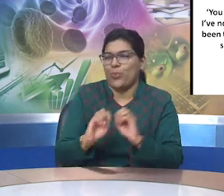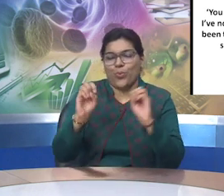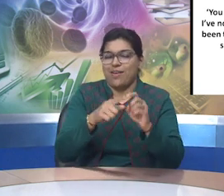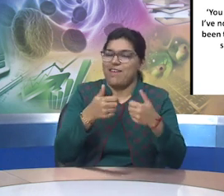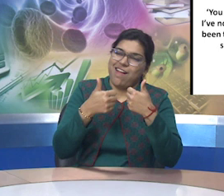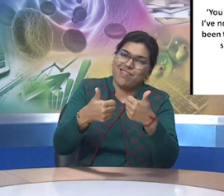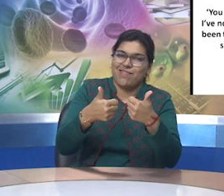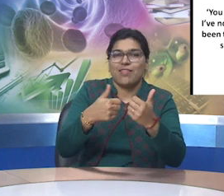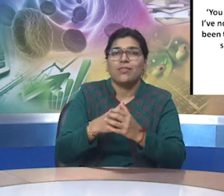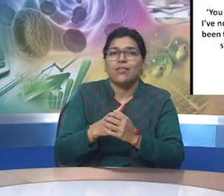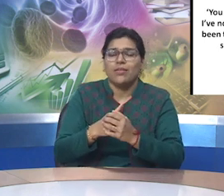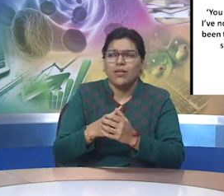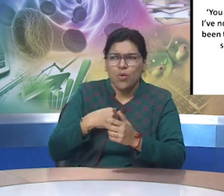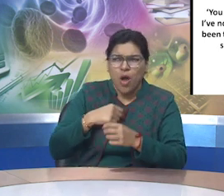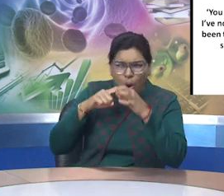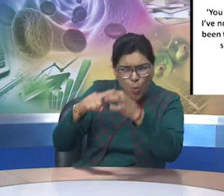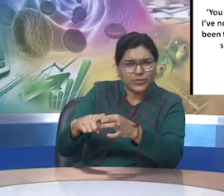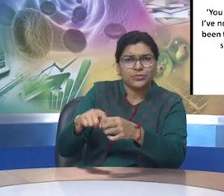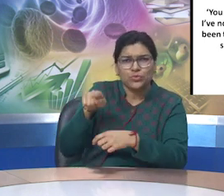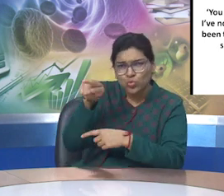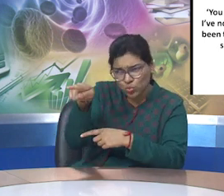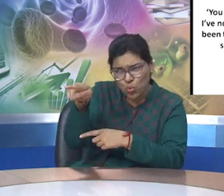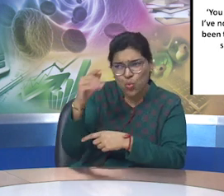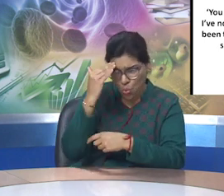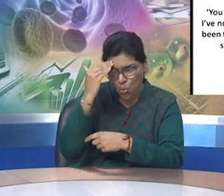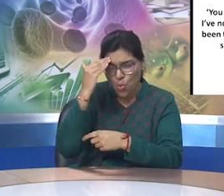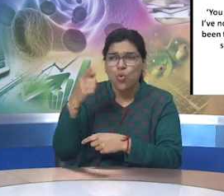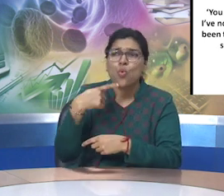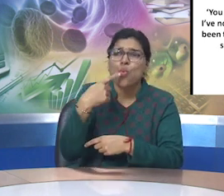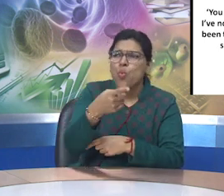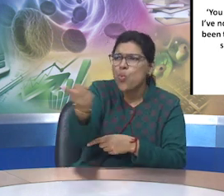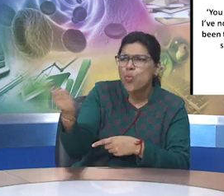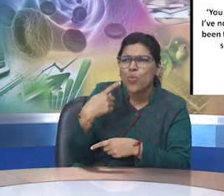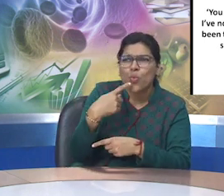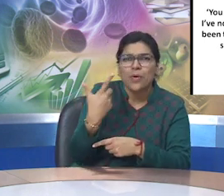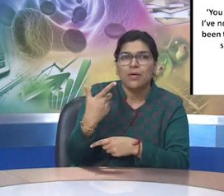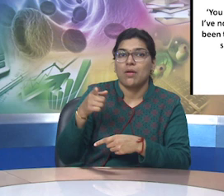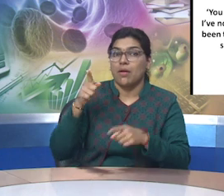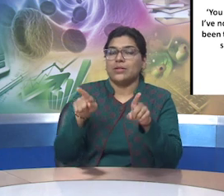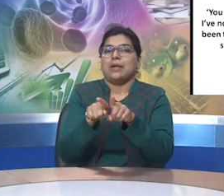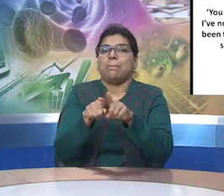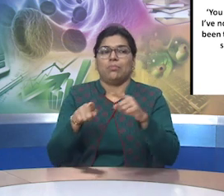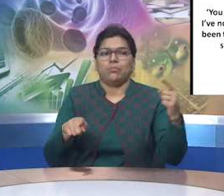But I'm not able to find this. Are you sure you know who are you?"